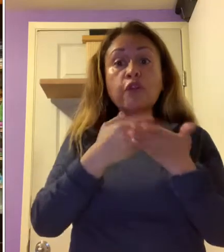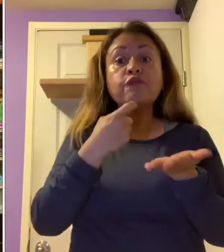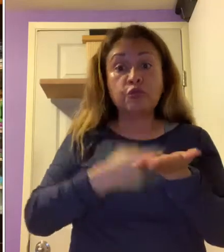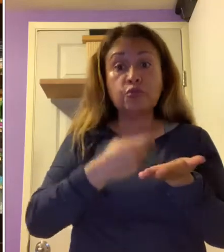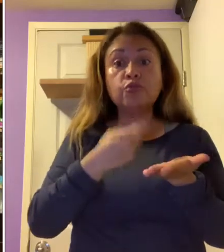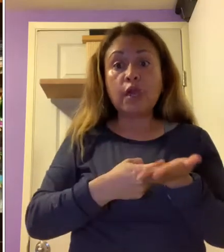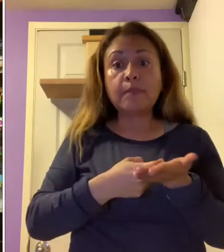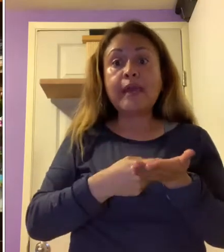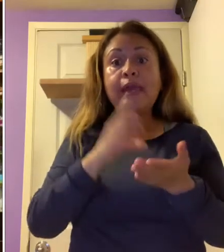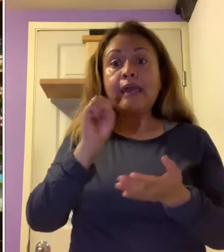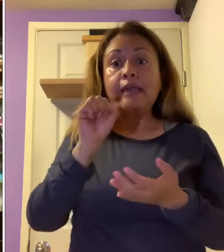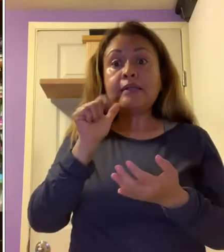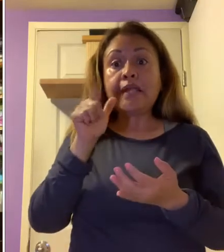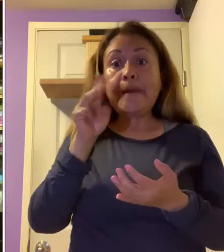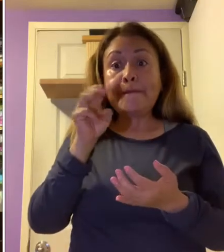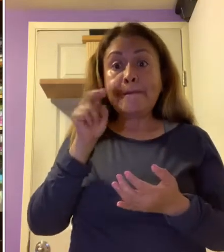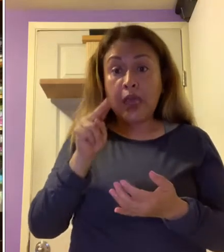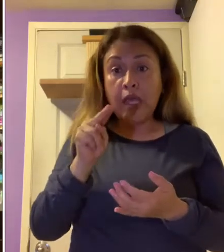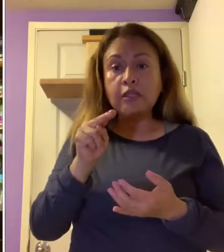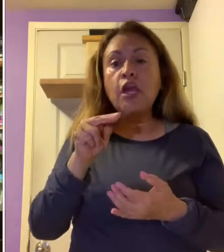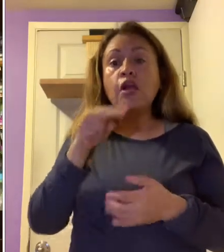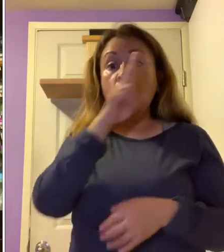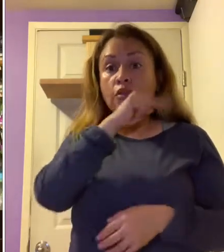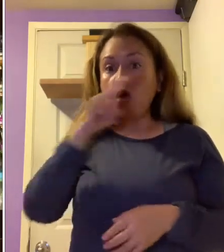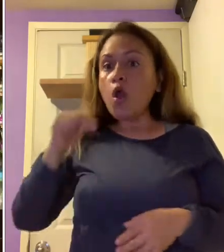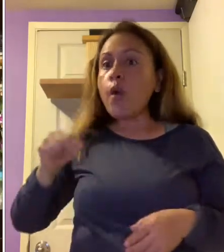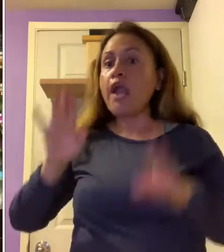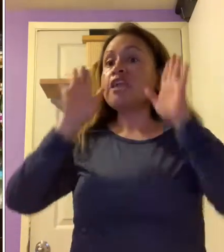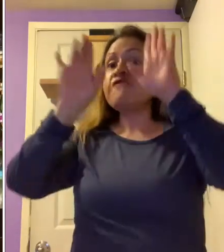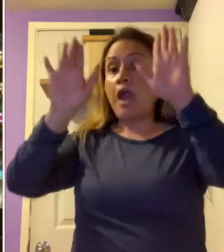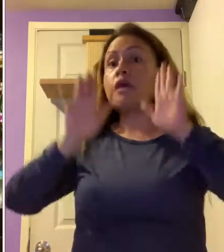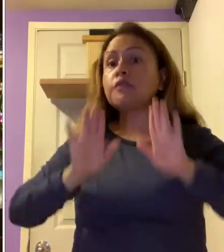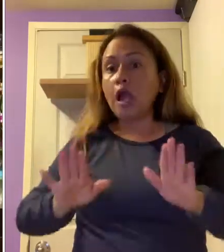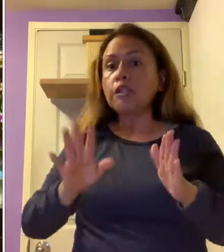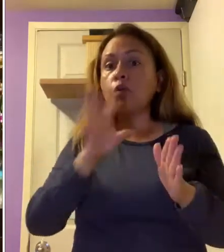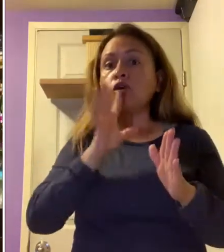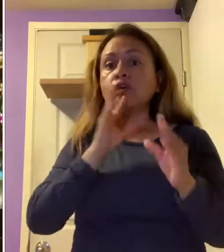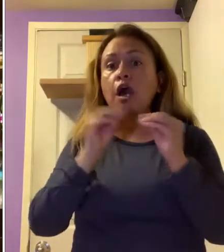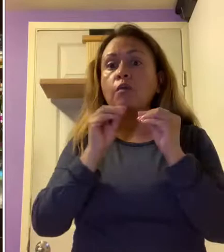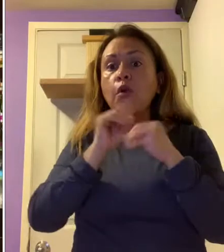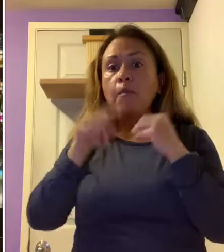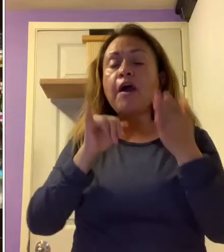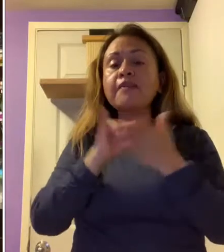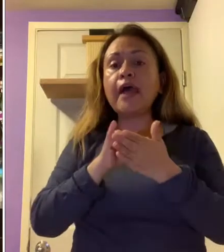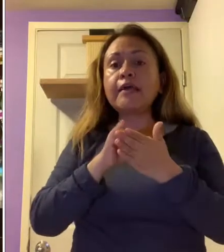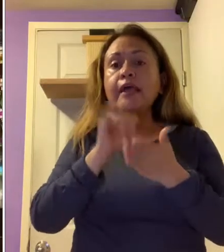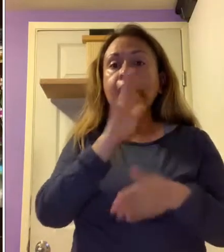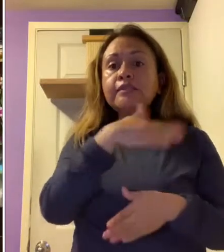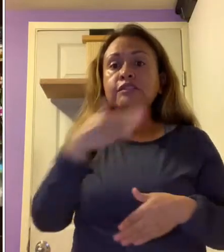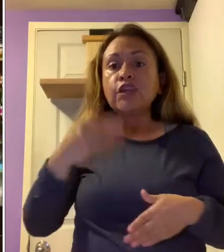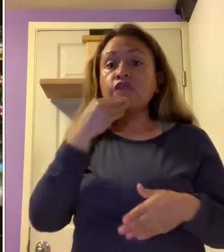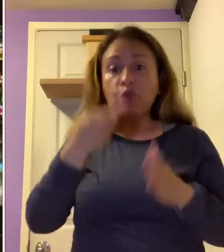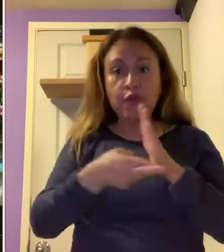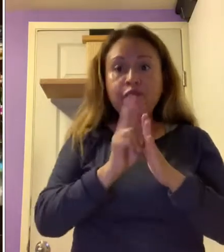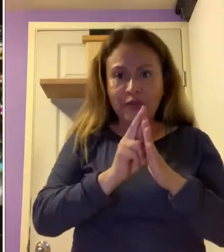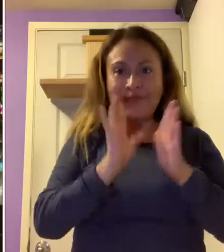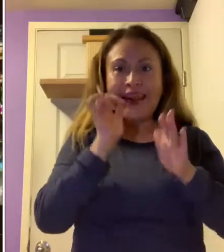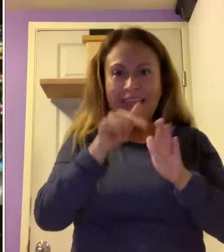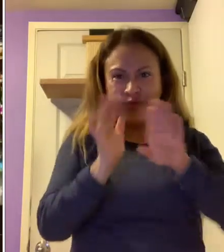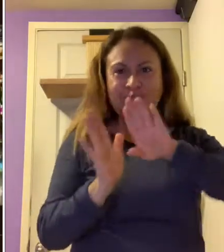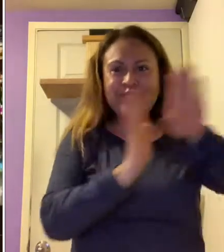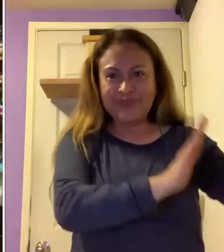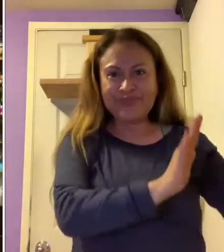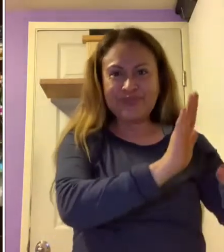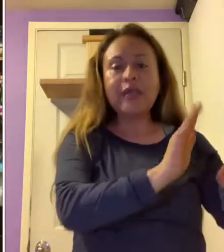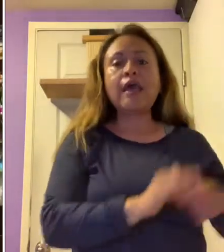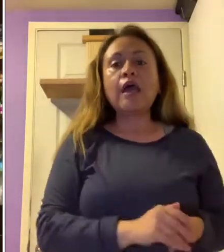is really good for shrimp. When it comes to salmon, actually, Norway is fantastic. So I'll talk about that more if I do the seafood review. But look what they